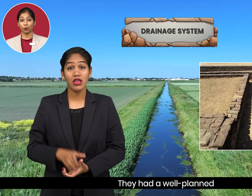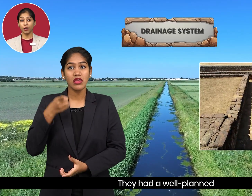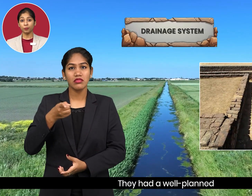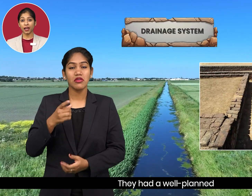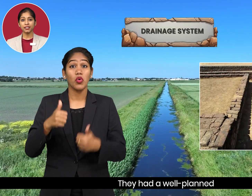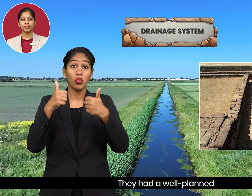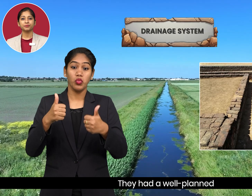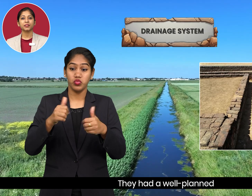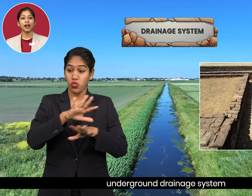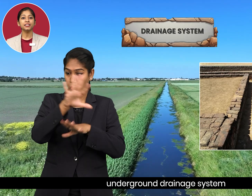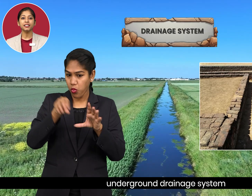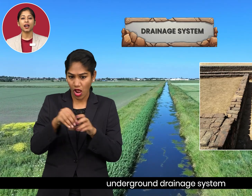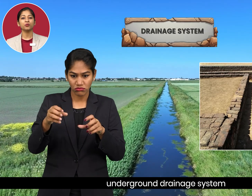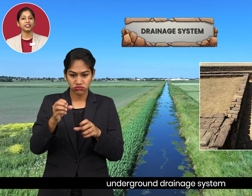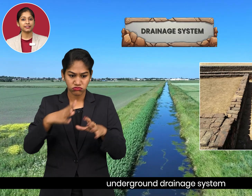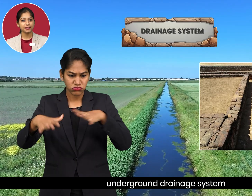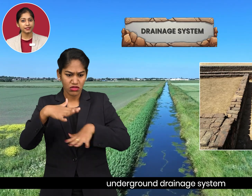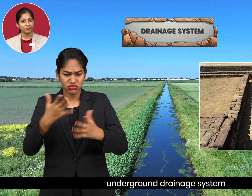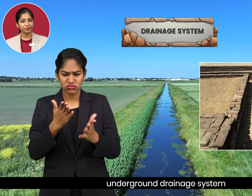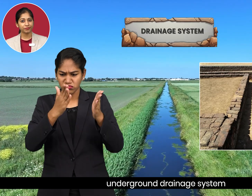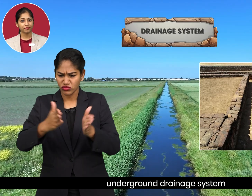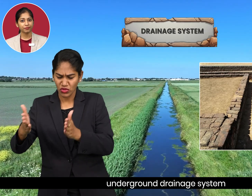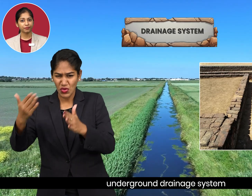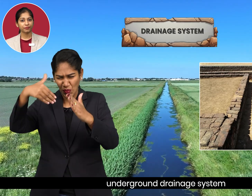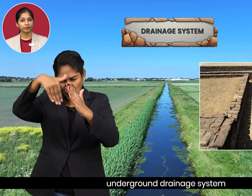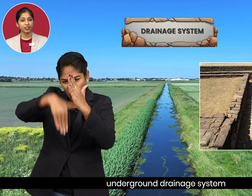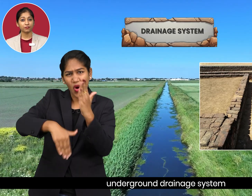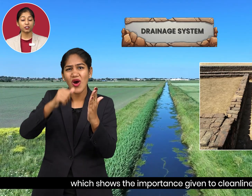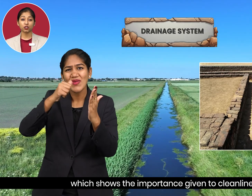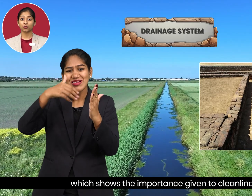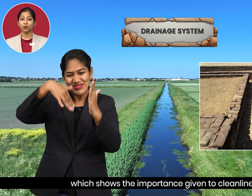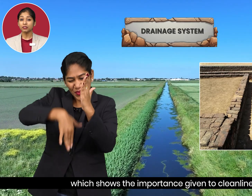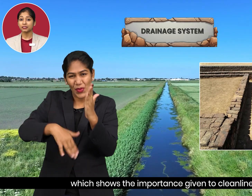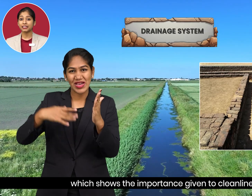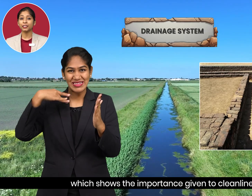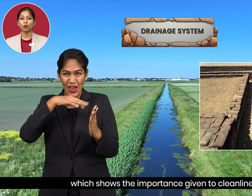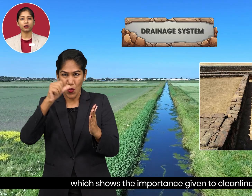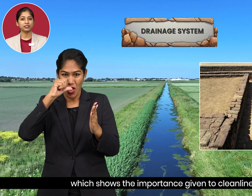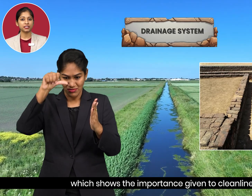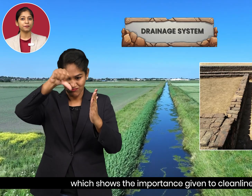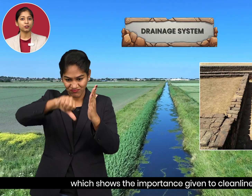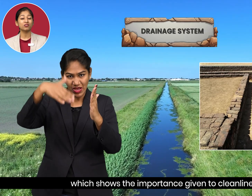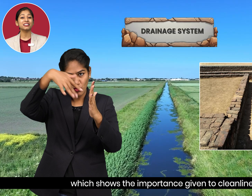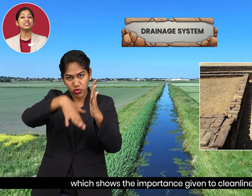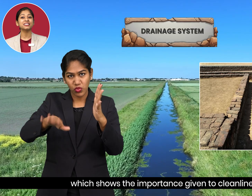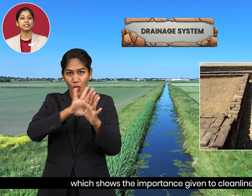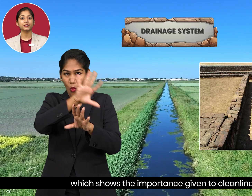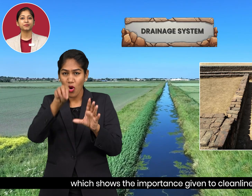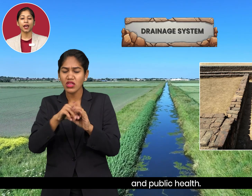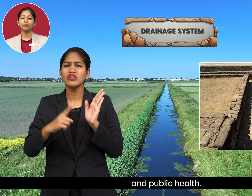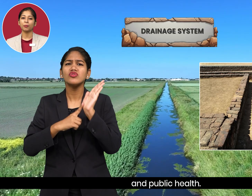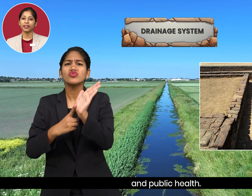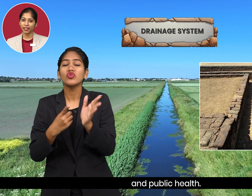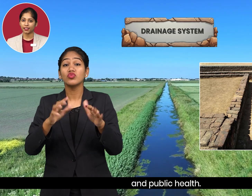They had a well-planned underground drainage system which shows the importance given to